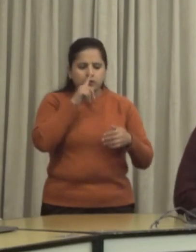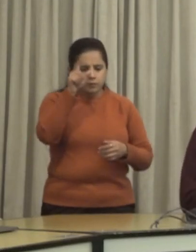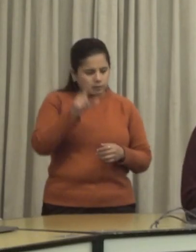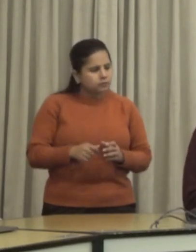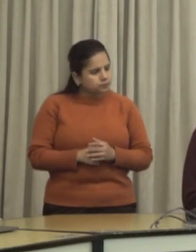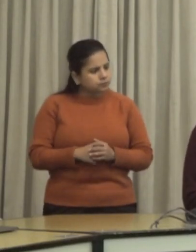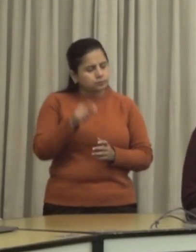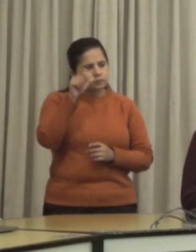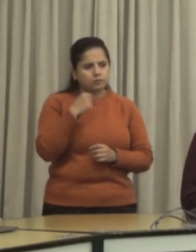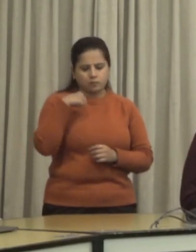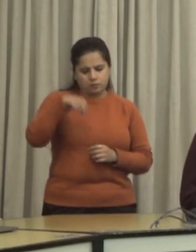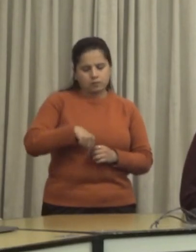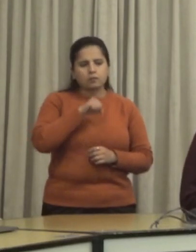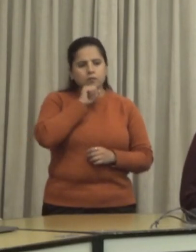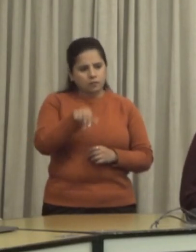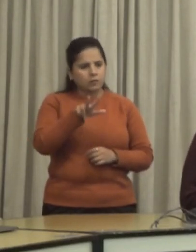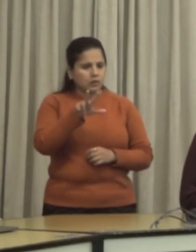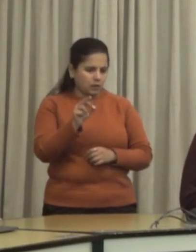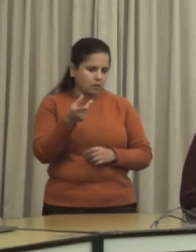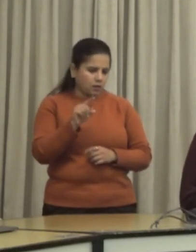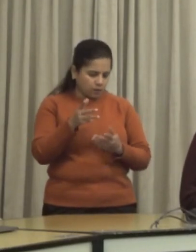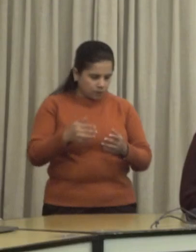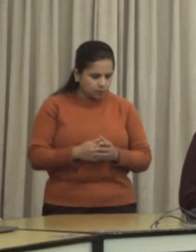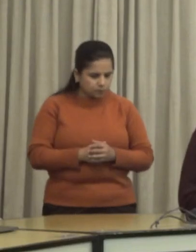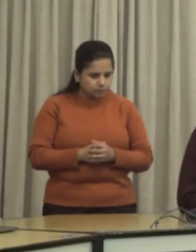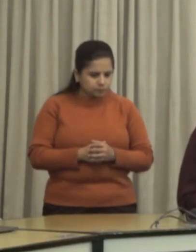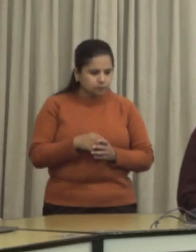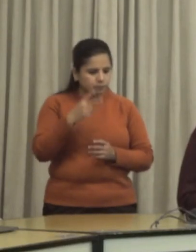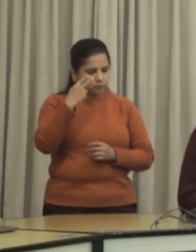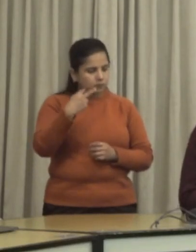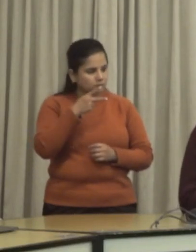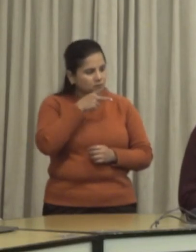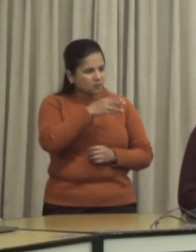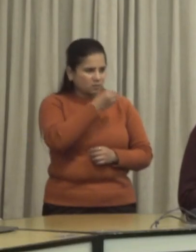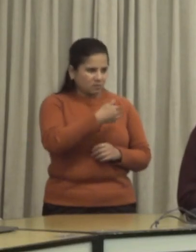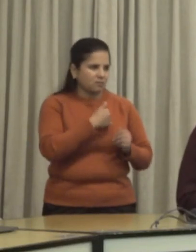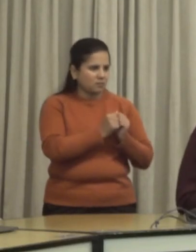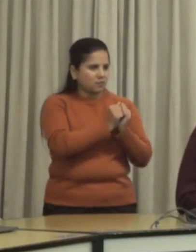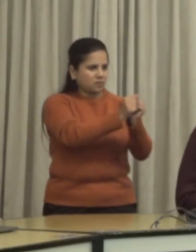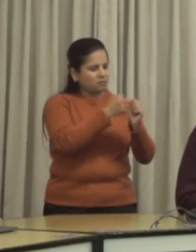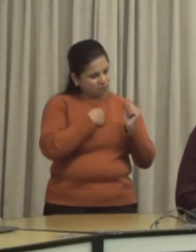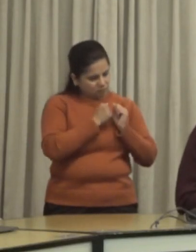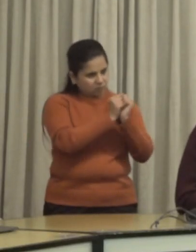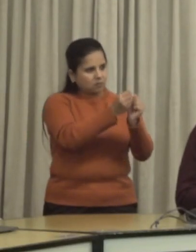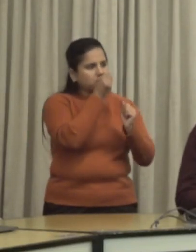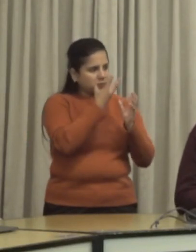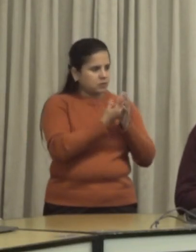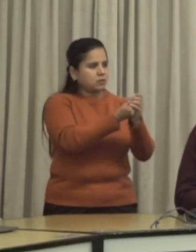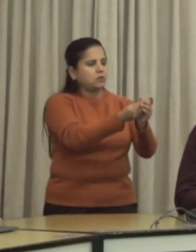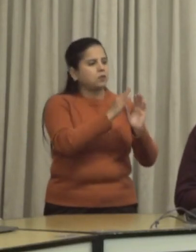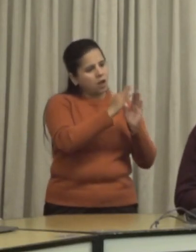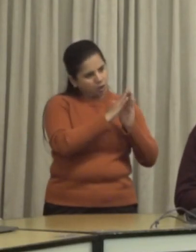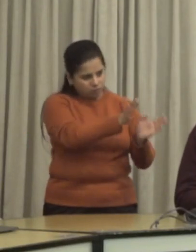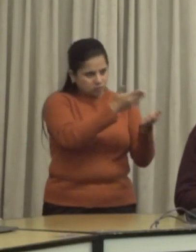a person today, 80-year-old again, and he saw me and he said, take me with you, keep me with you. Take me to your